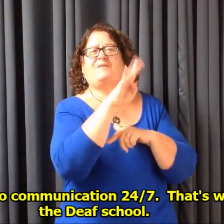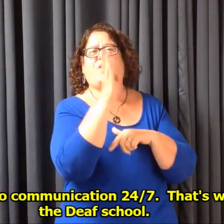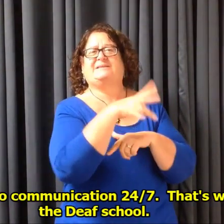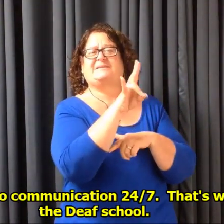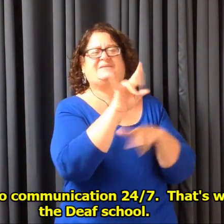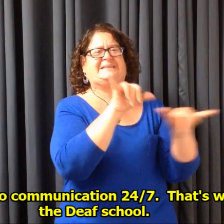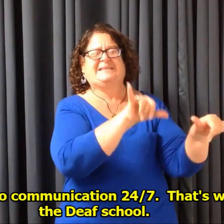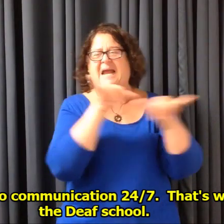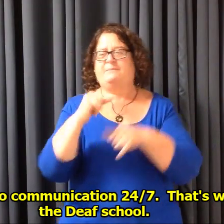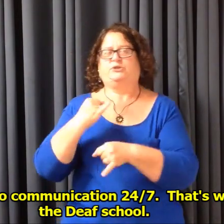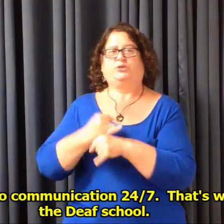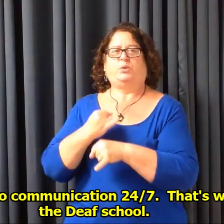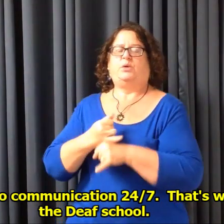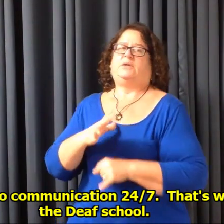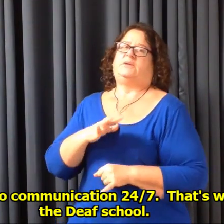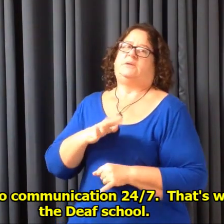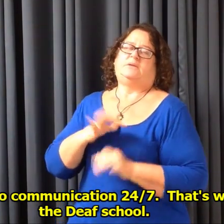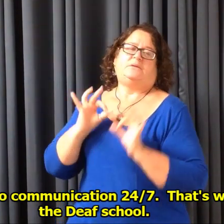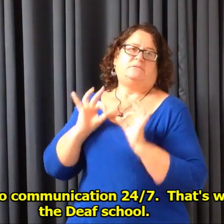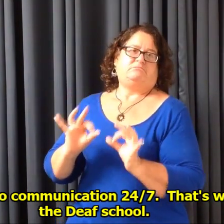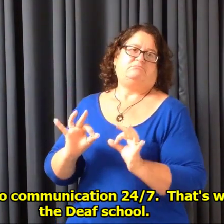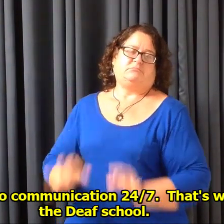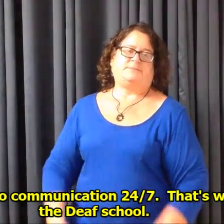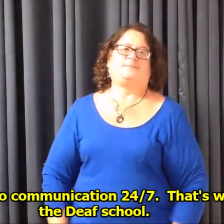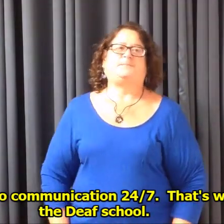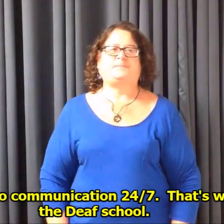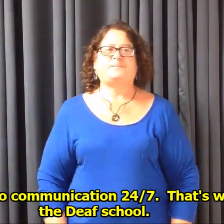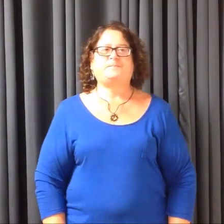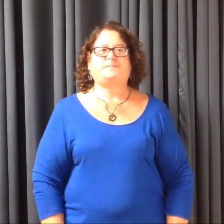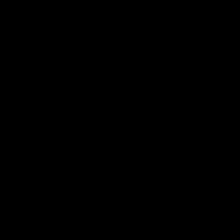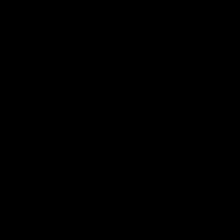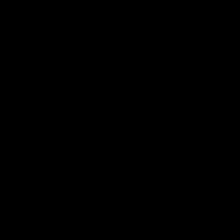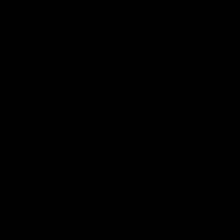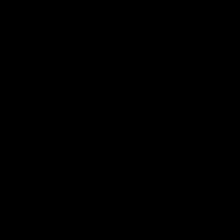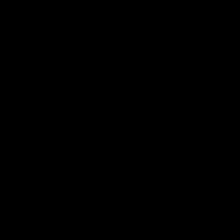access to communication 24/7. That's what I had at the deaf school.